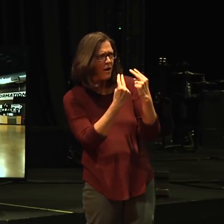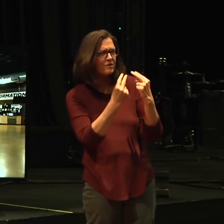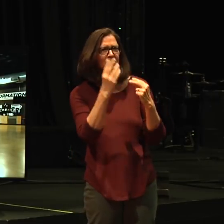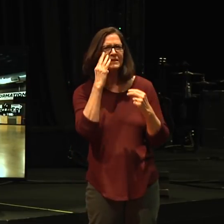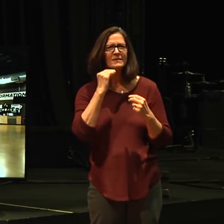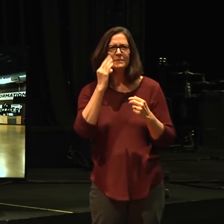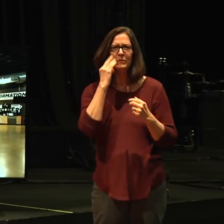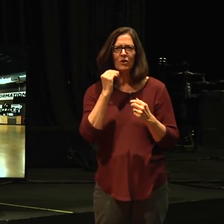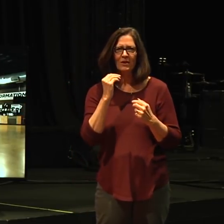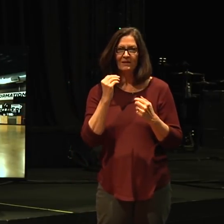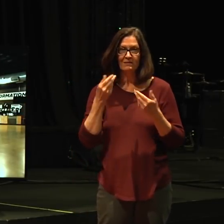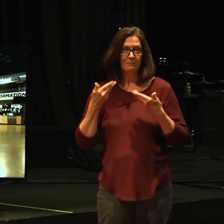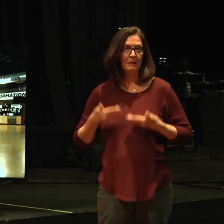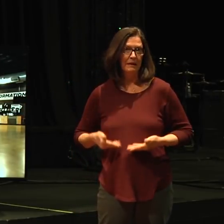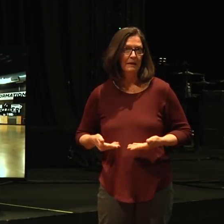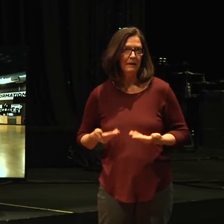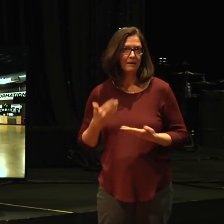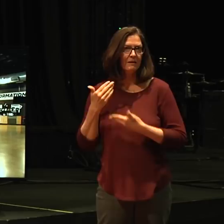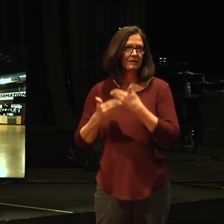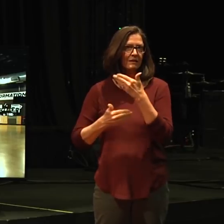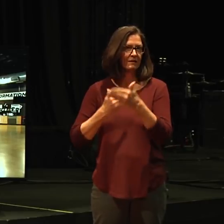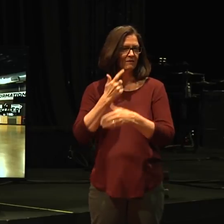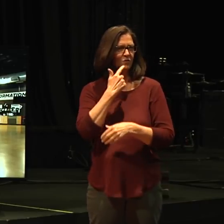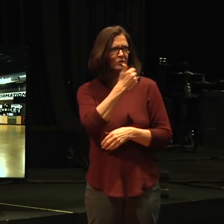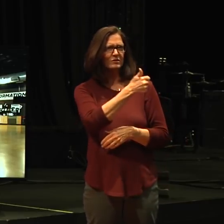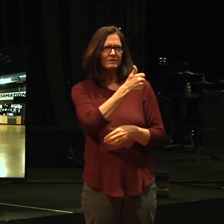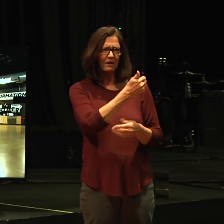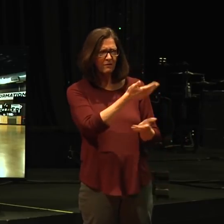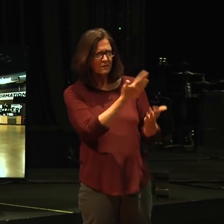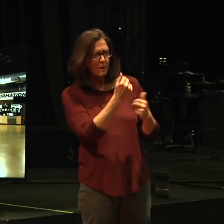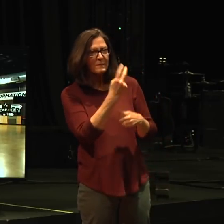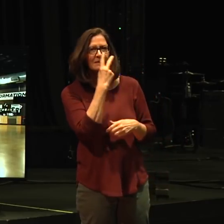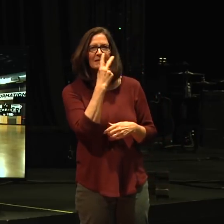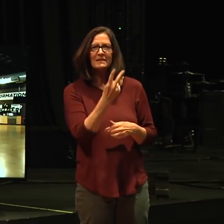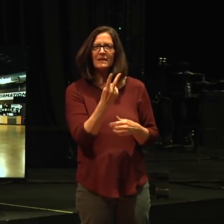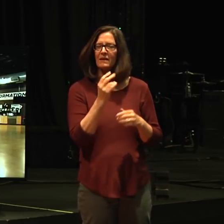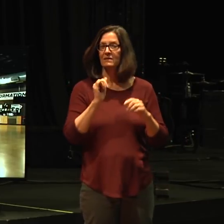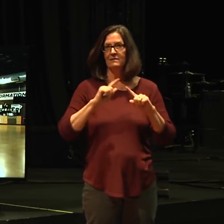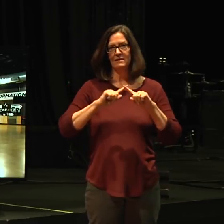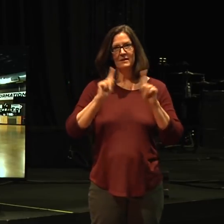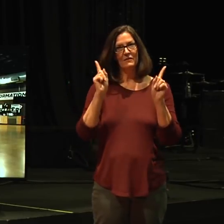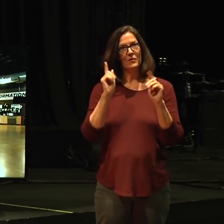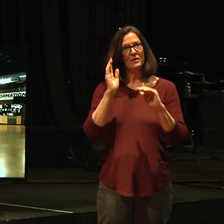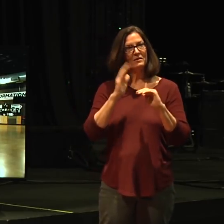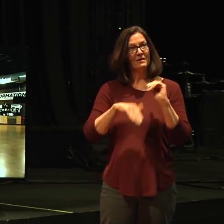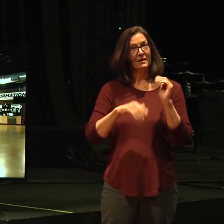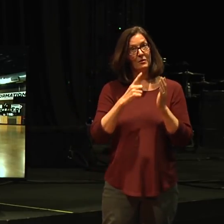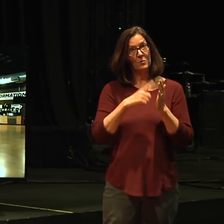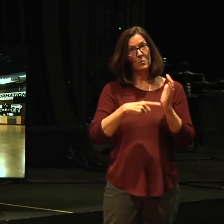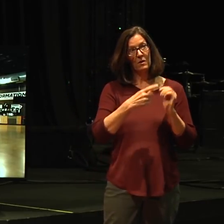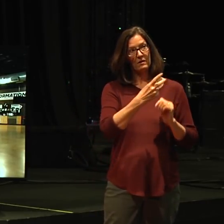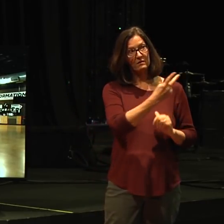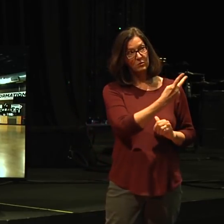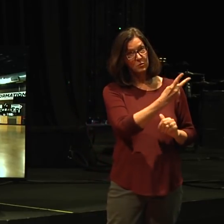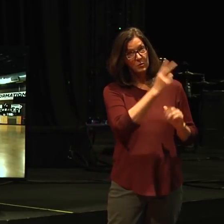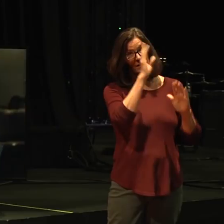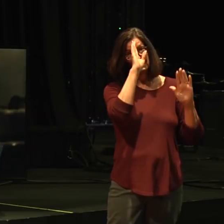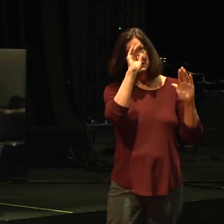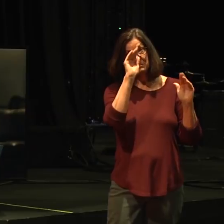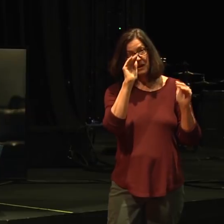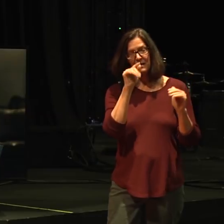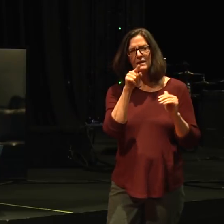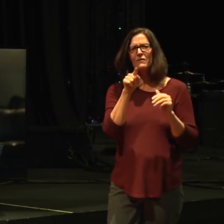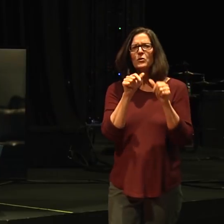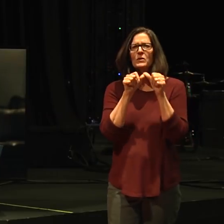experience me for yourself because it's different than probably what you're expecting. And if you